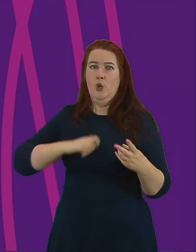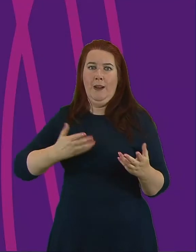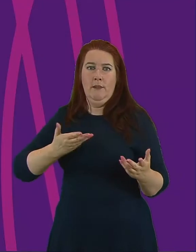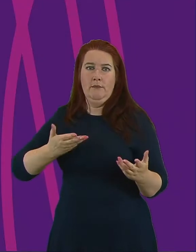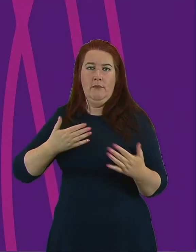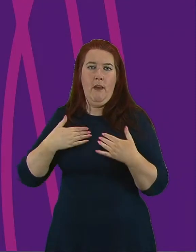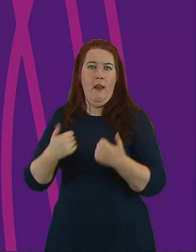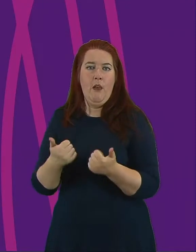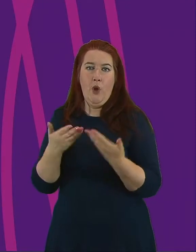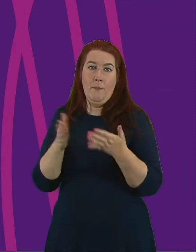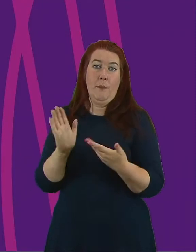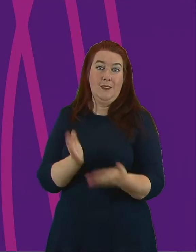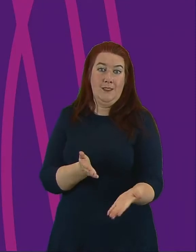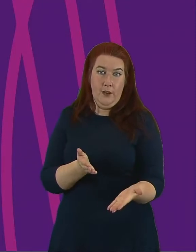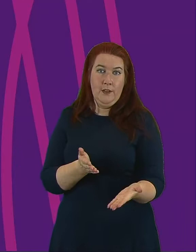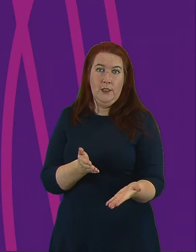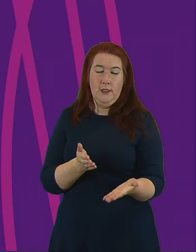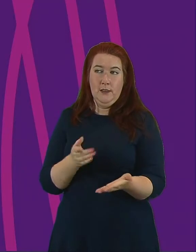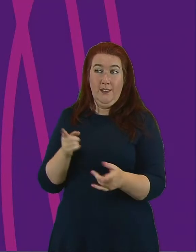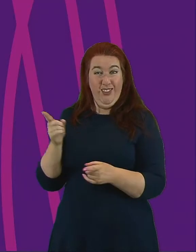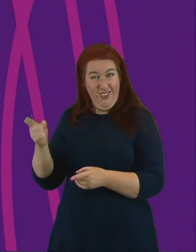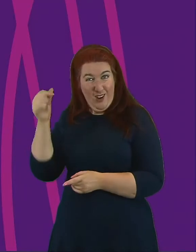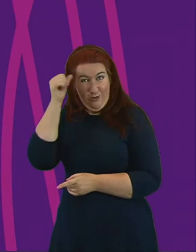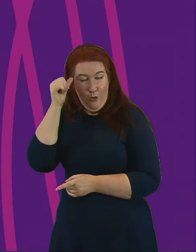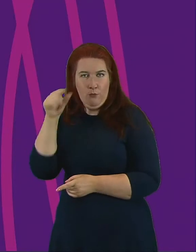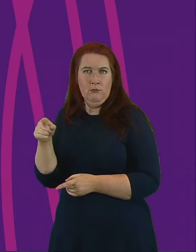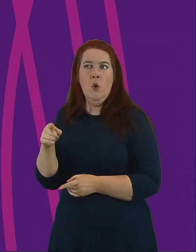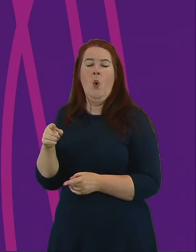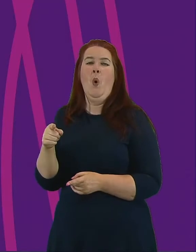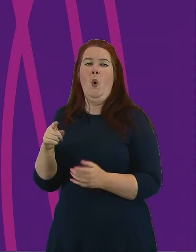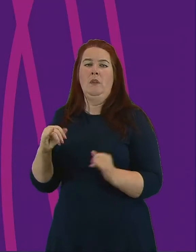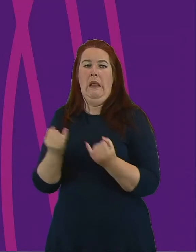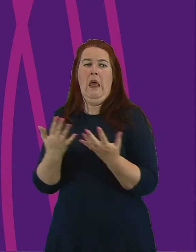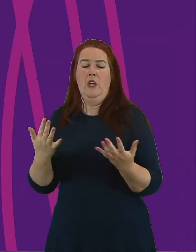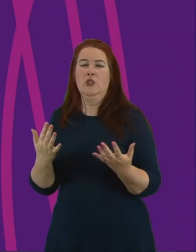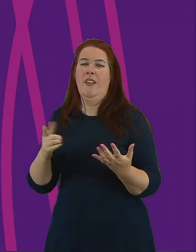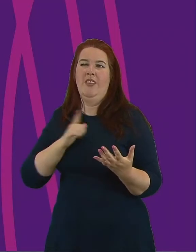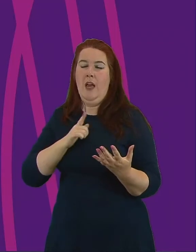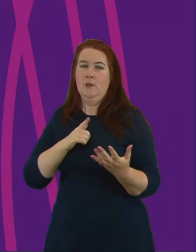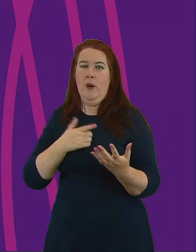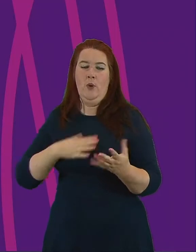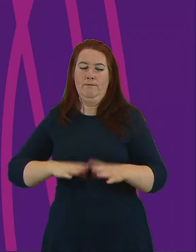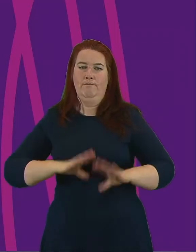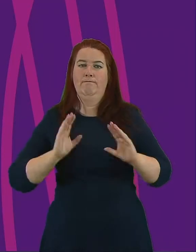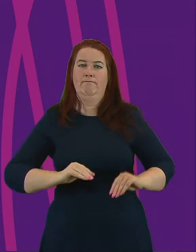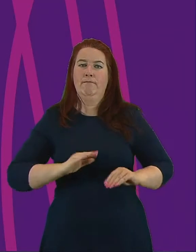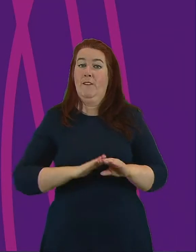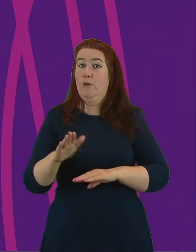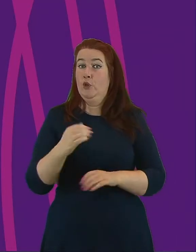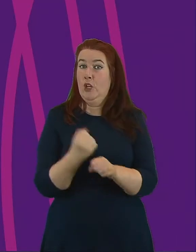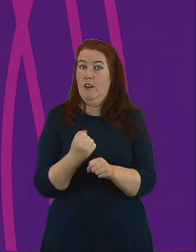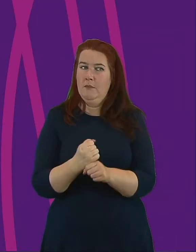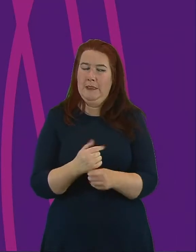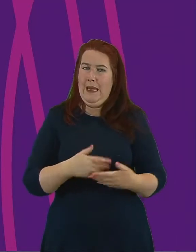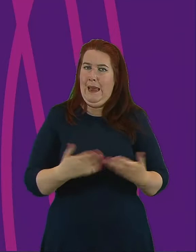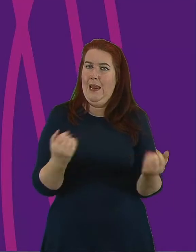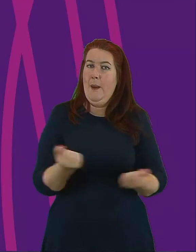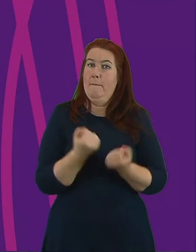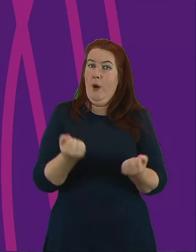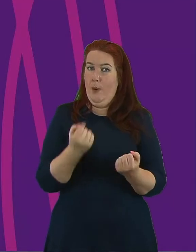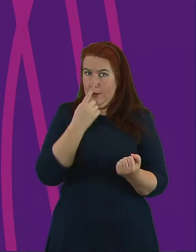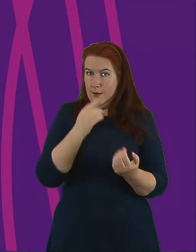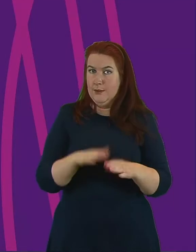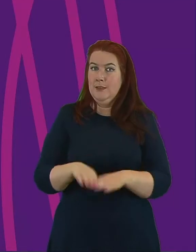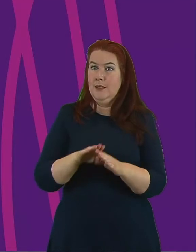or public services. They recognise that's a fundamental contradiction, and they want to stop all future governments from having the power to act democratically.